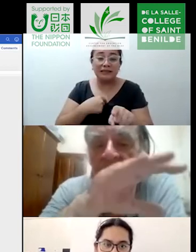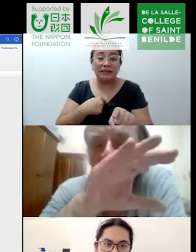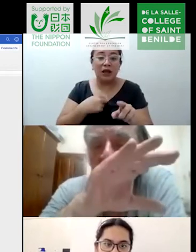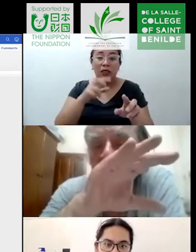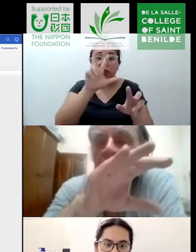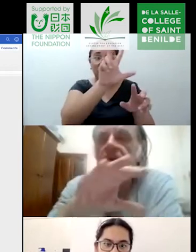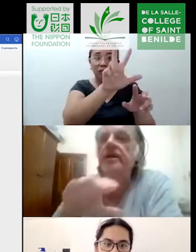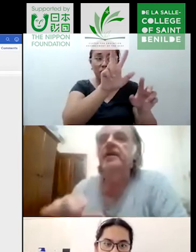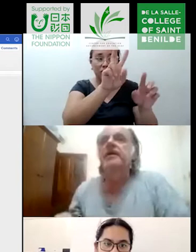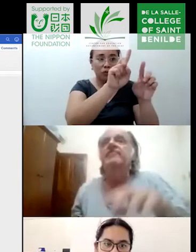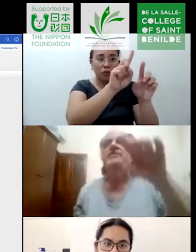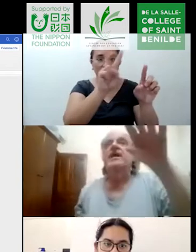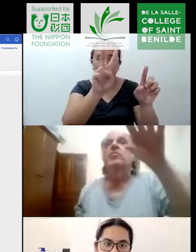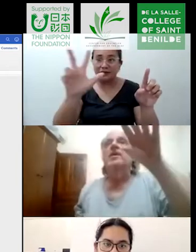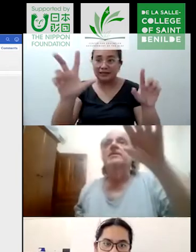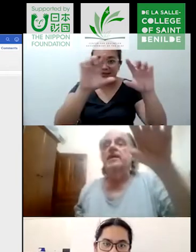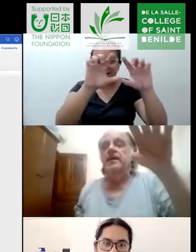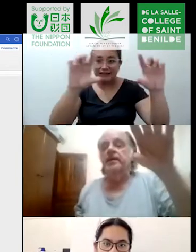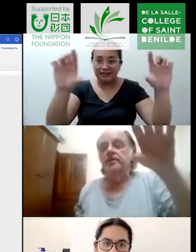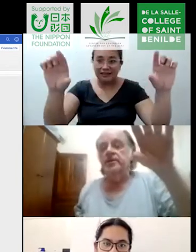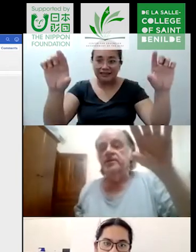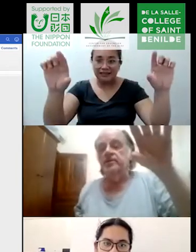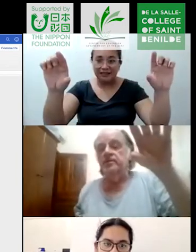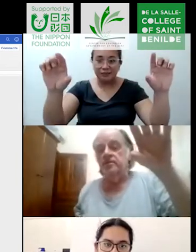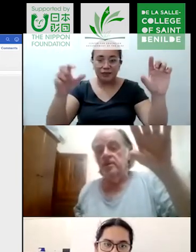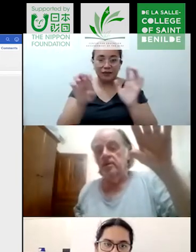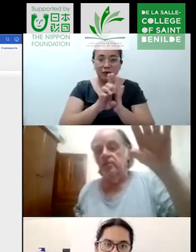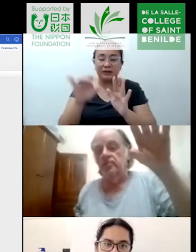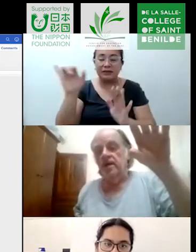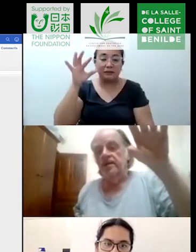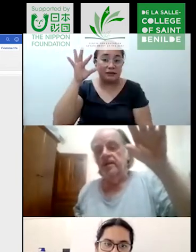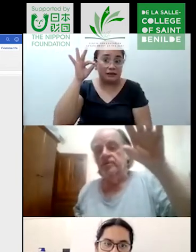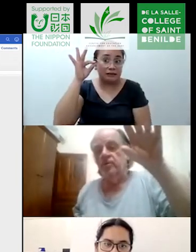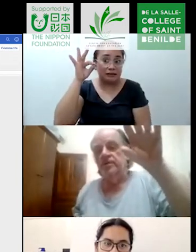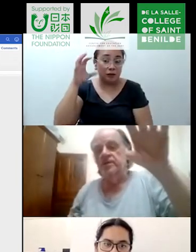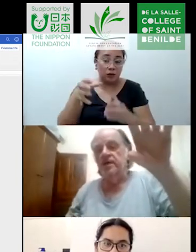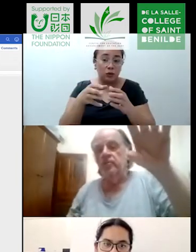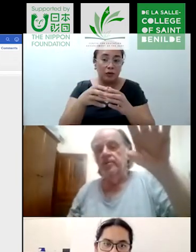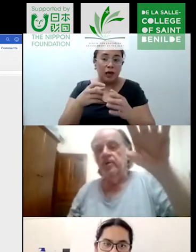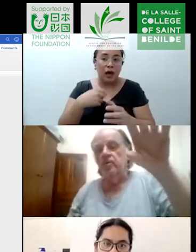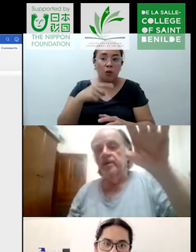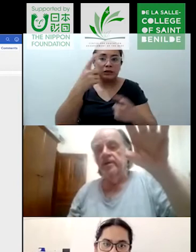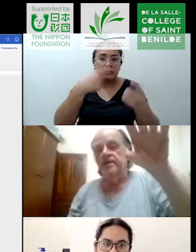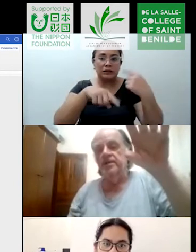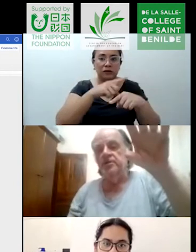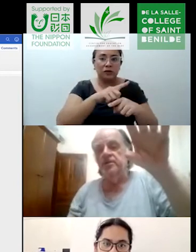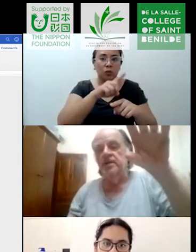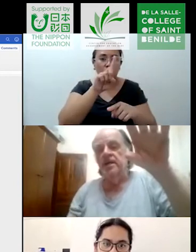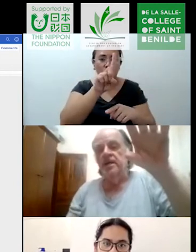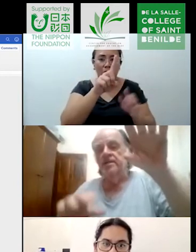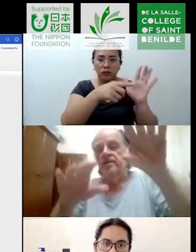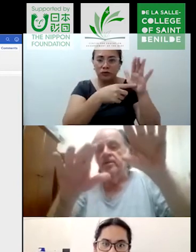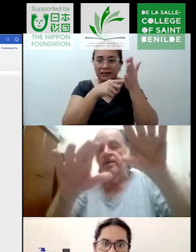but if there's like one sign, like in Jasmine's group, there was one sign with one